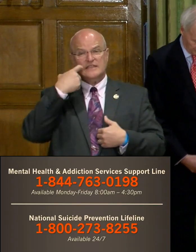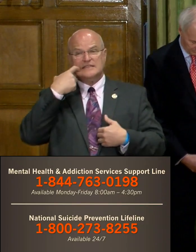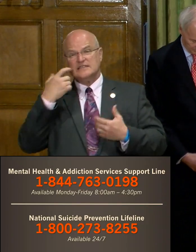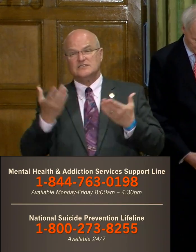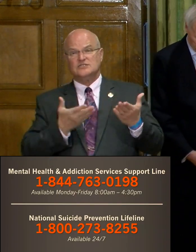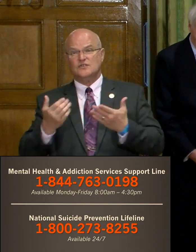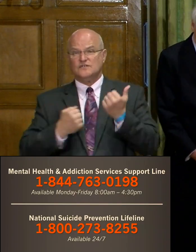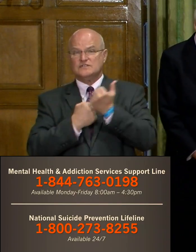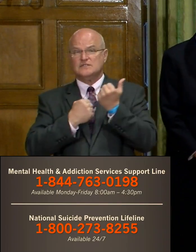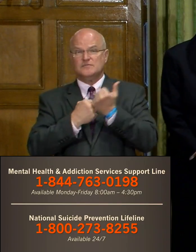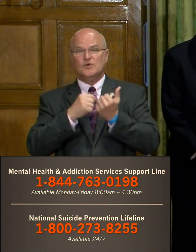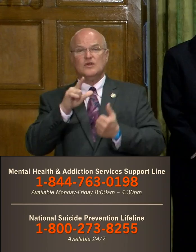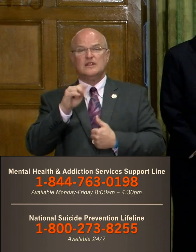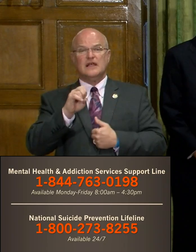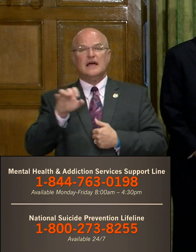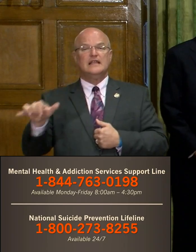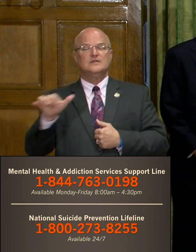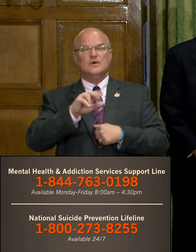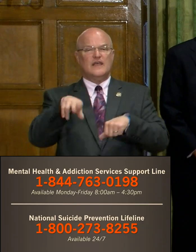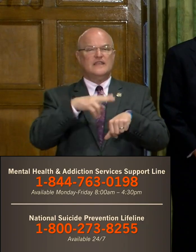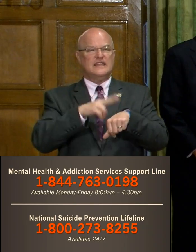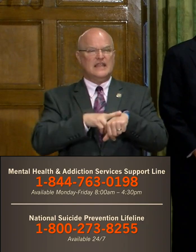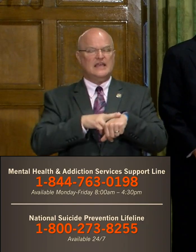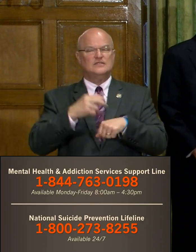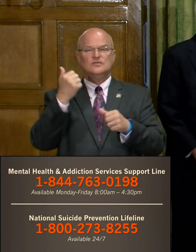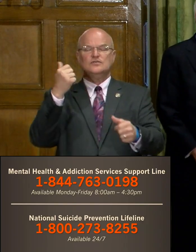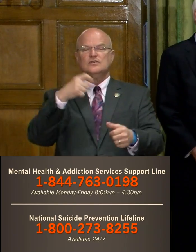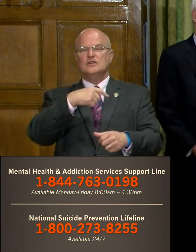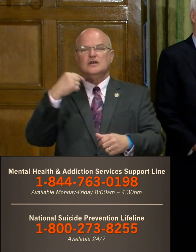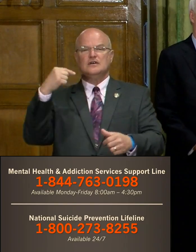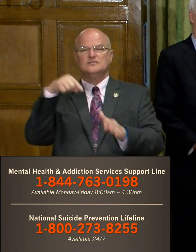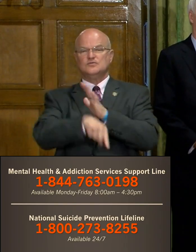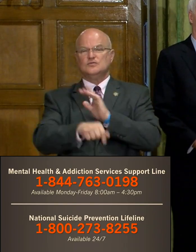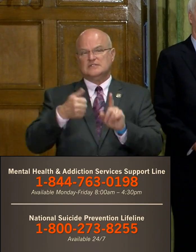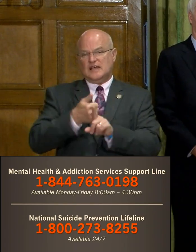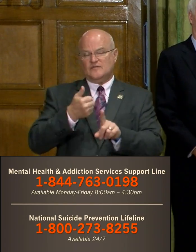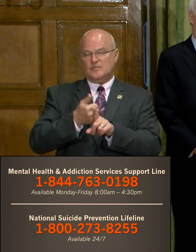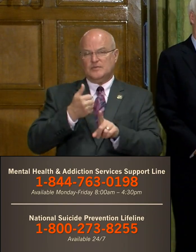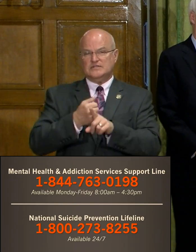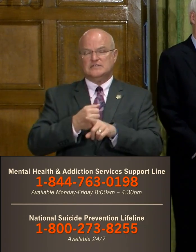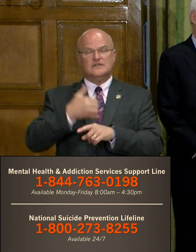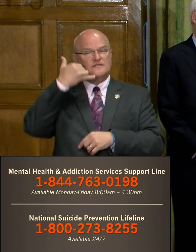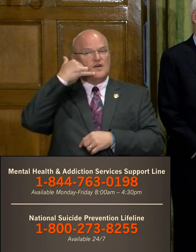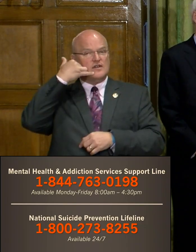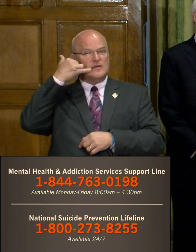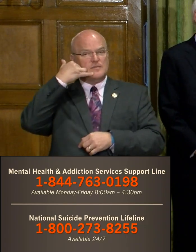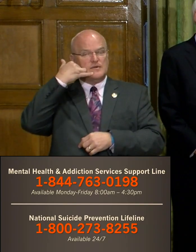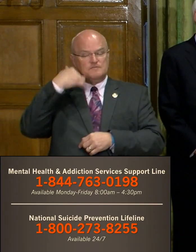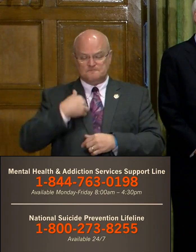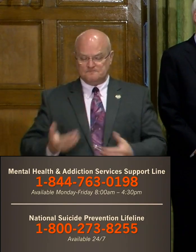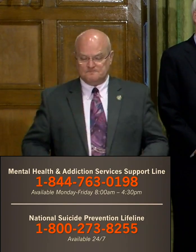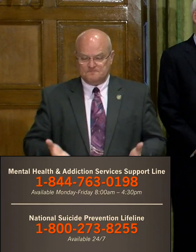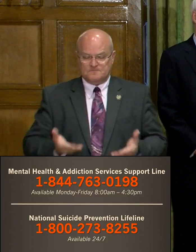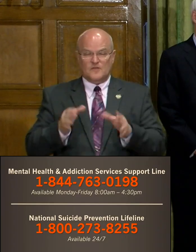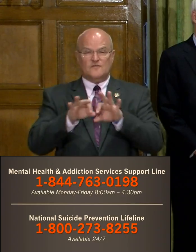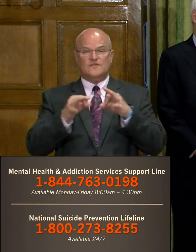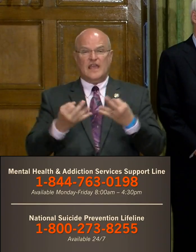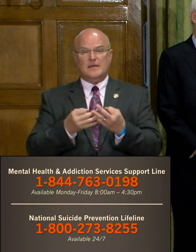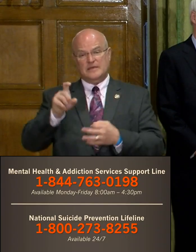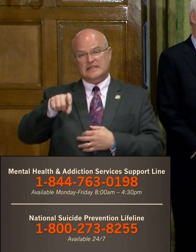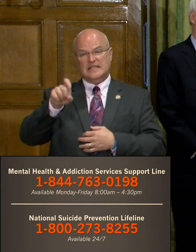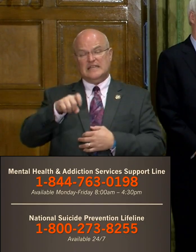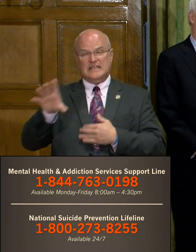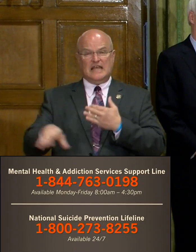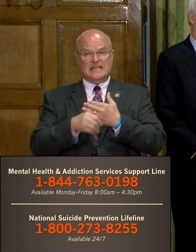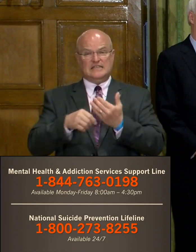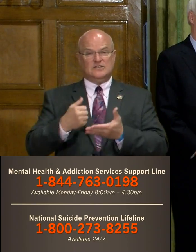Services Support Line, as well as the National Suicide Prevention Hotline. And I would urge that families or parents, if they are in need